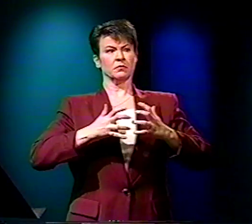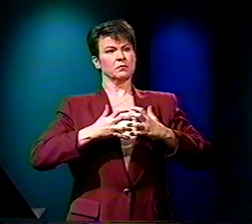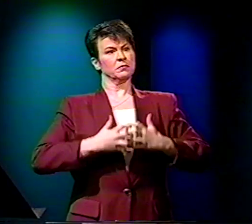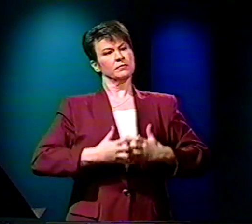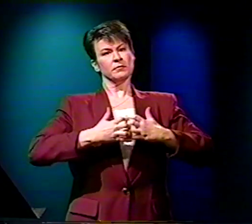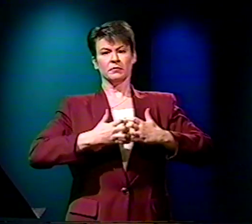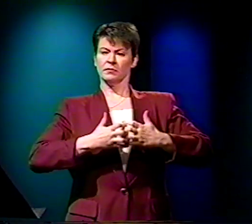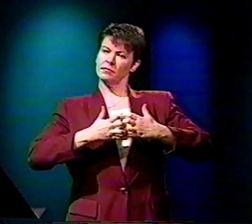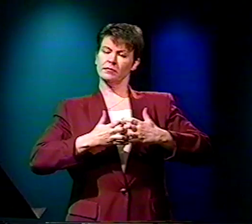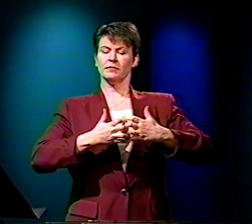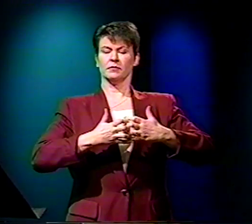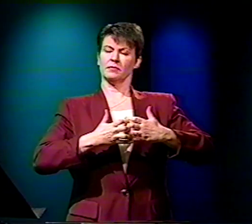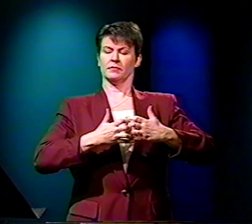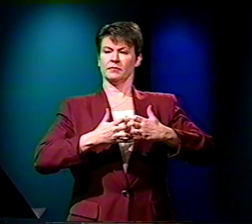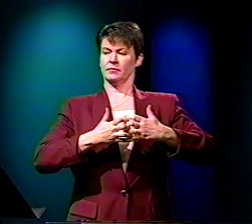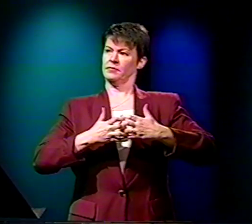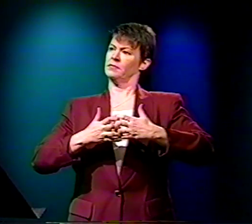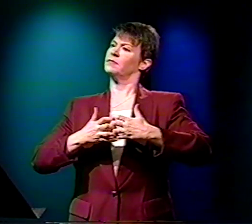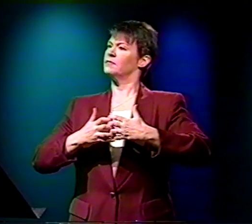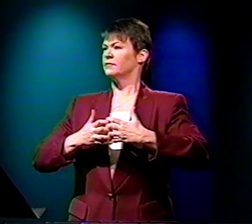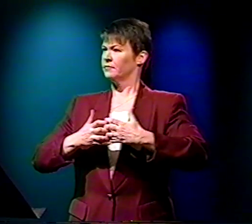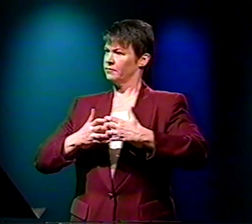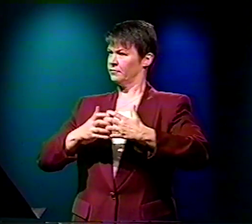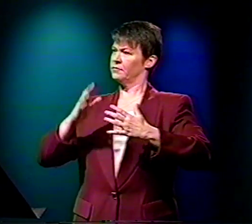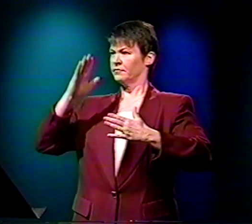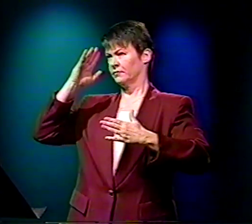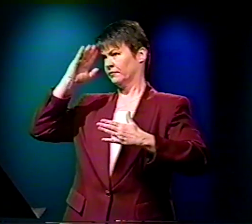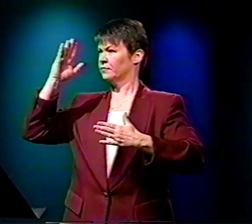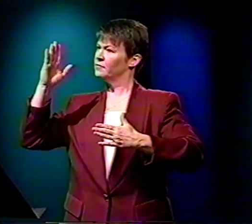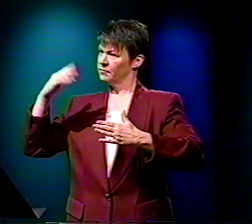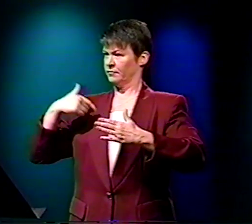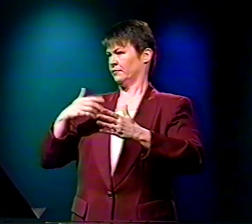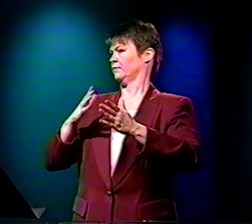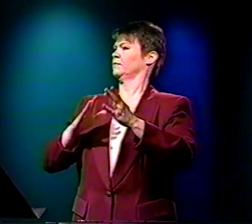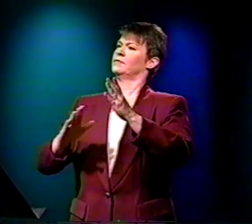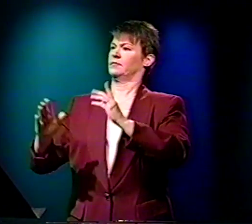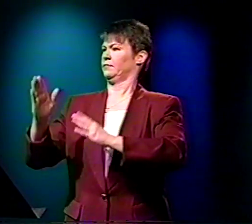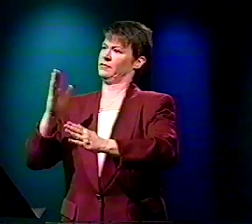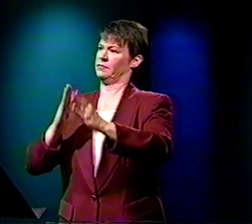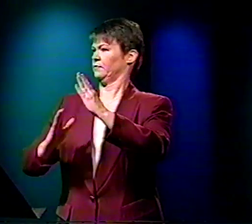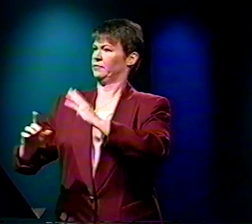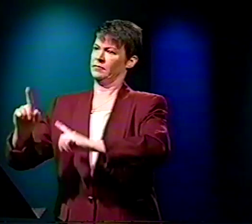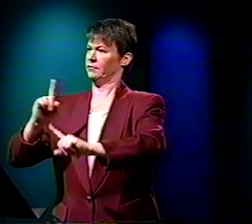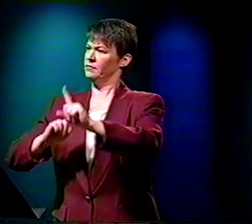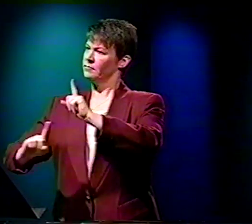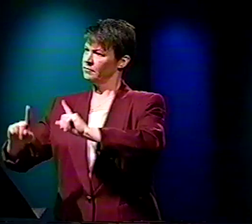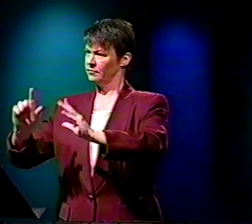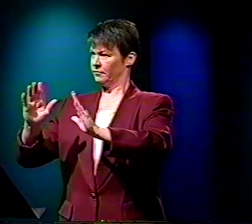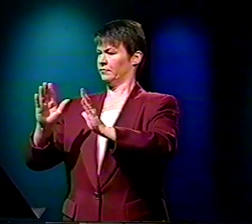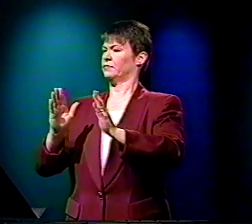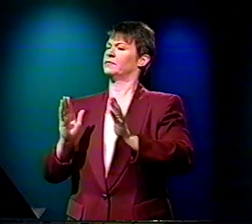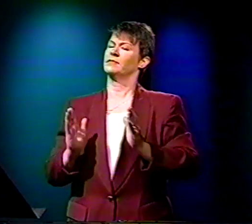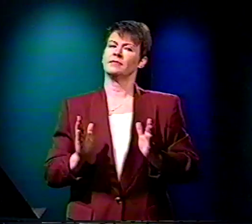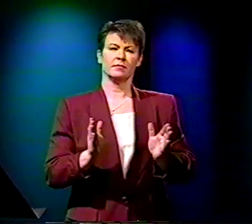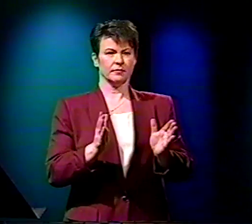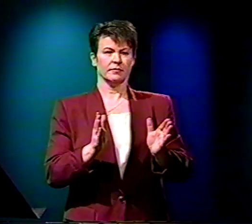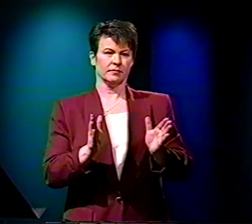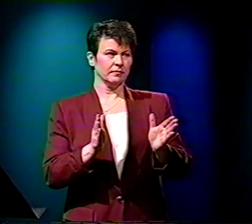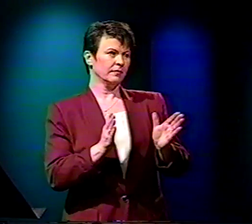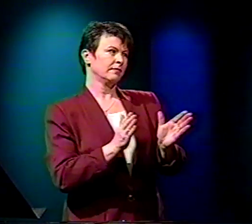Now, the interpreter in the conduit model is simply a machine and functions almost robotically. Hello provides signing services and